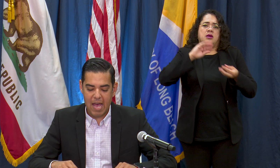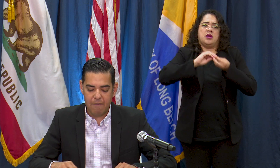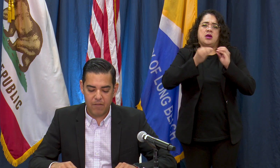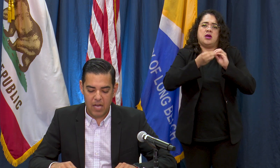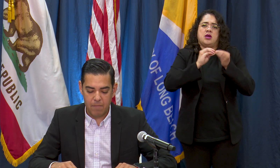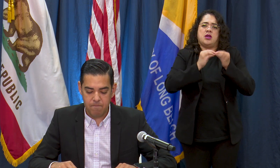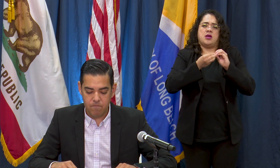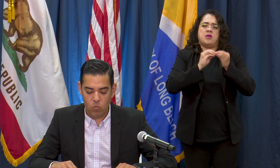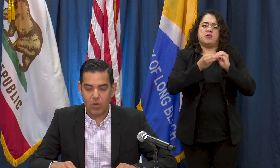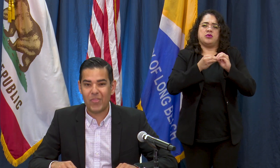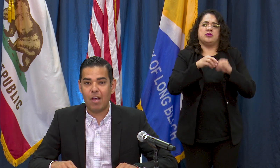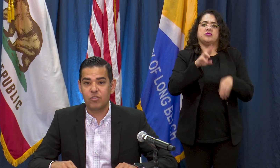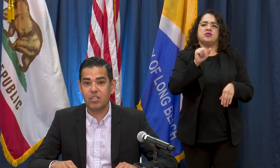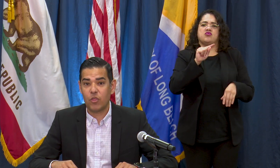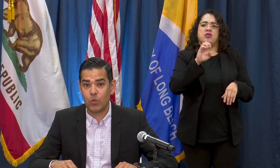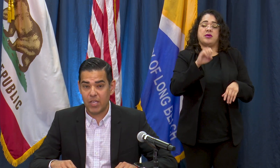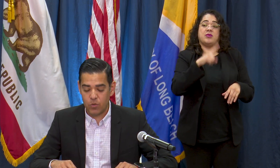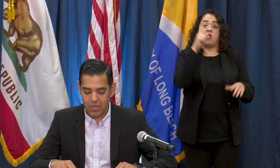we have